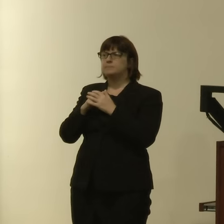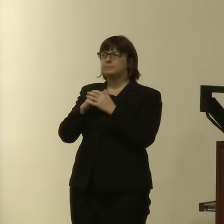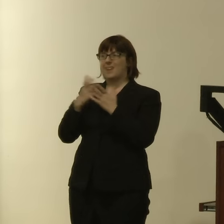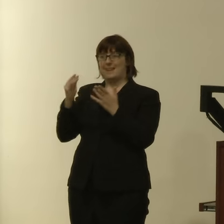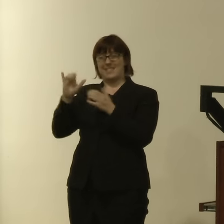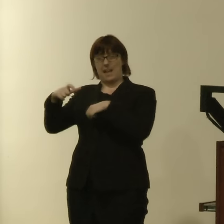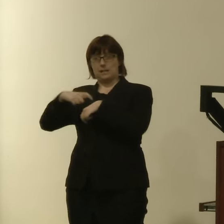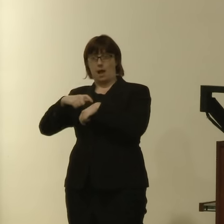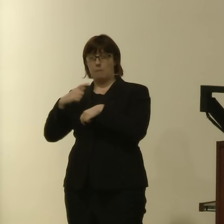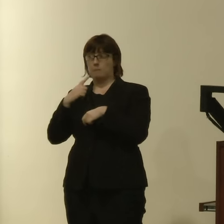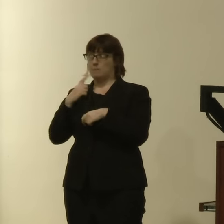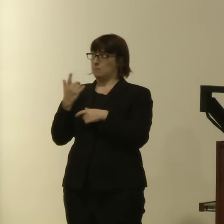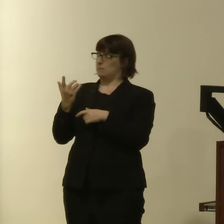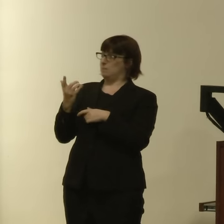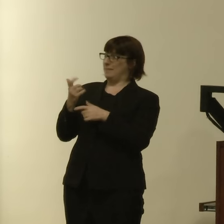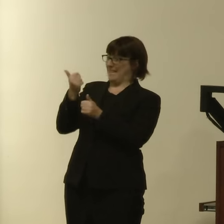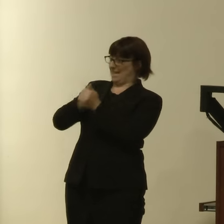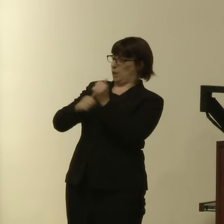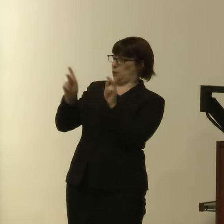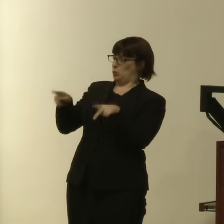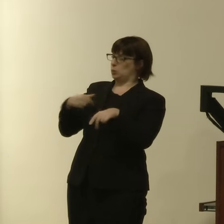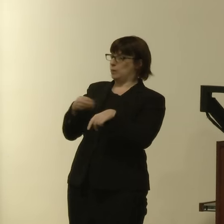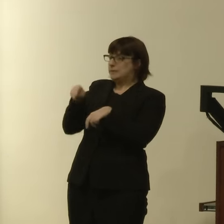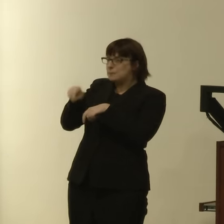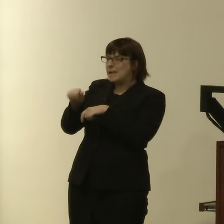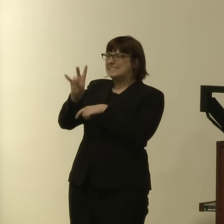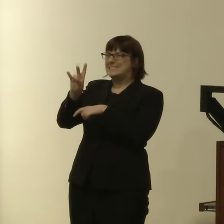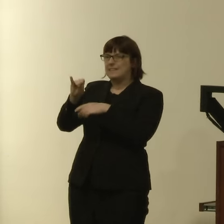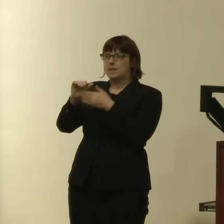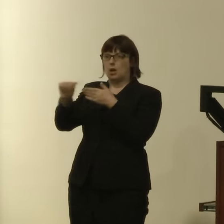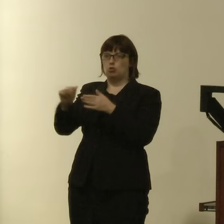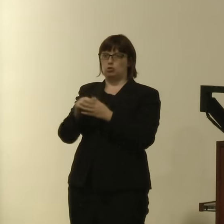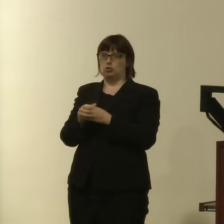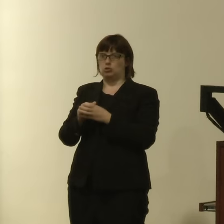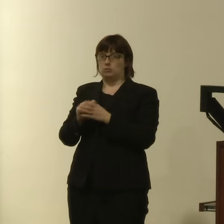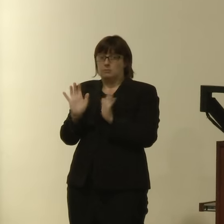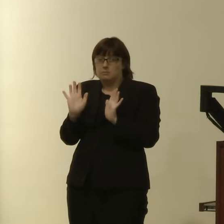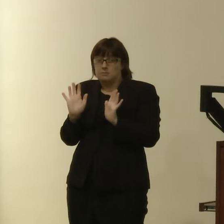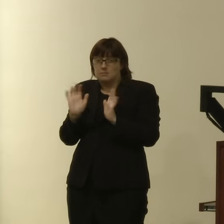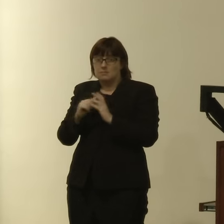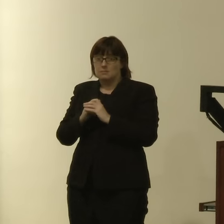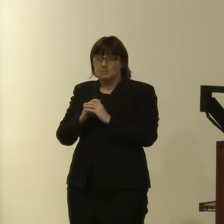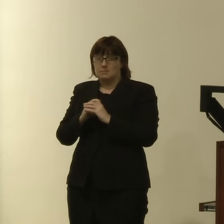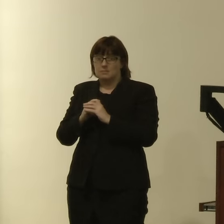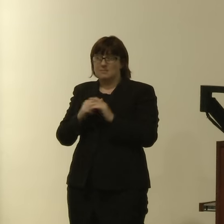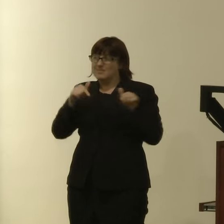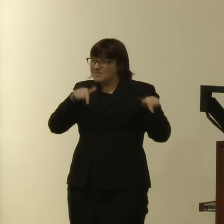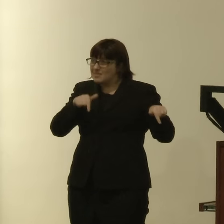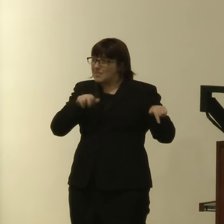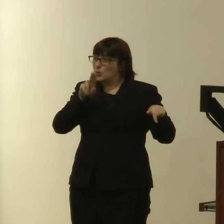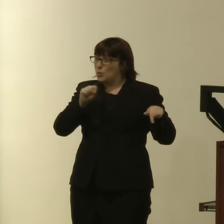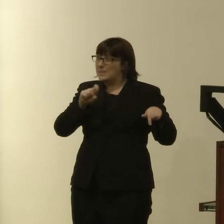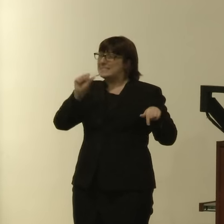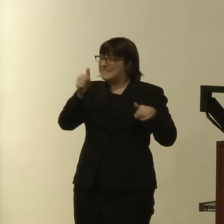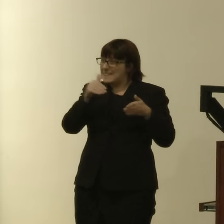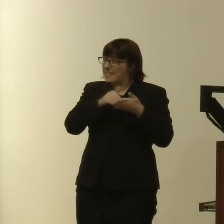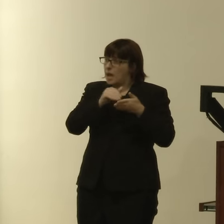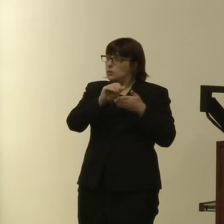expended, that's still too low. But we spend $10,000 per person per year,